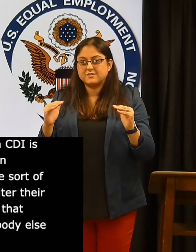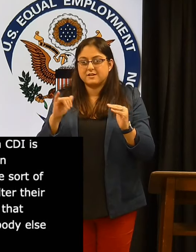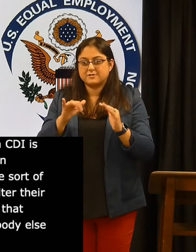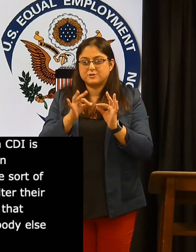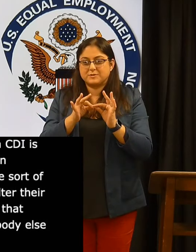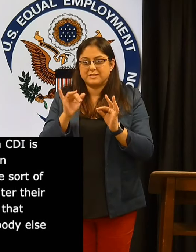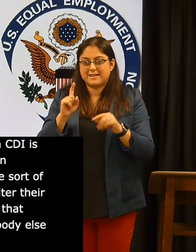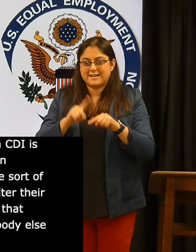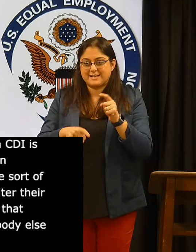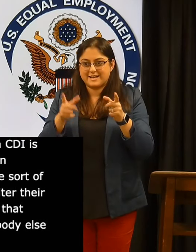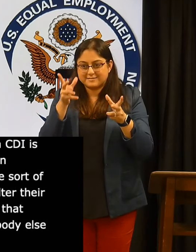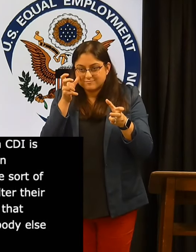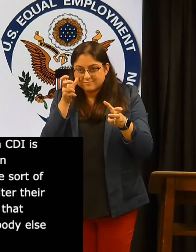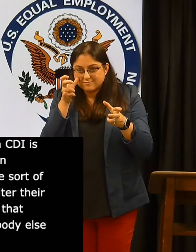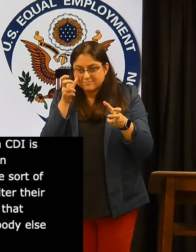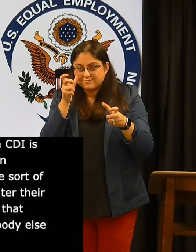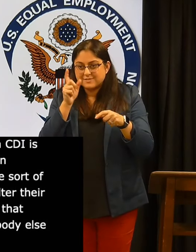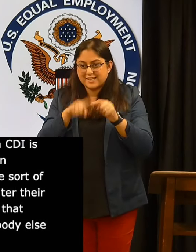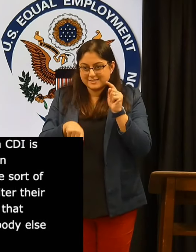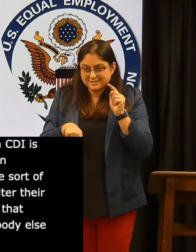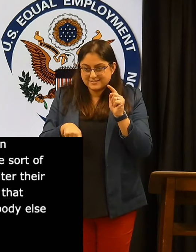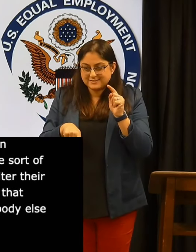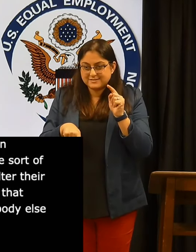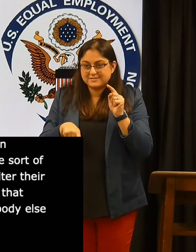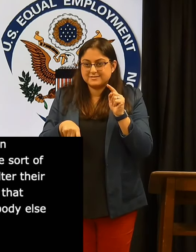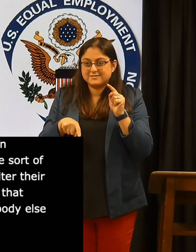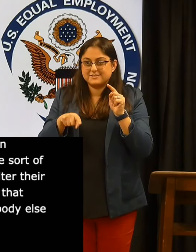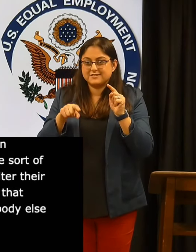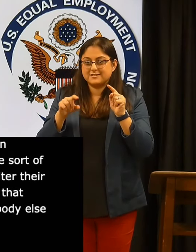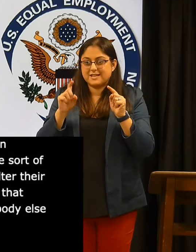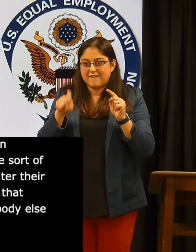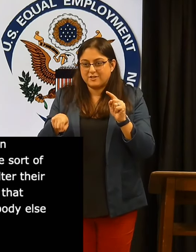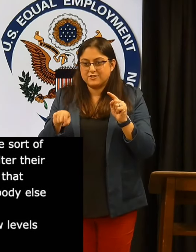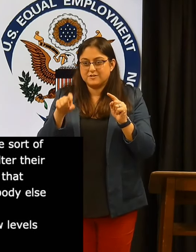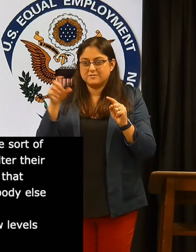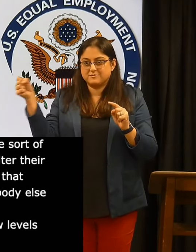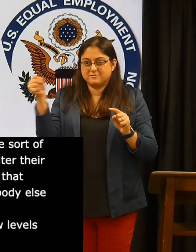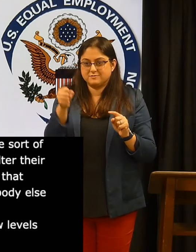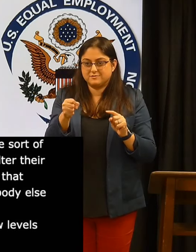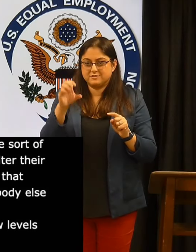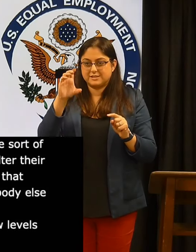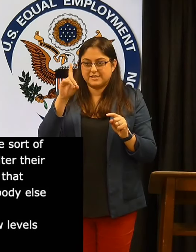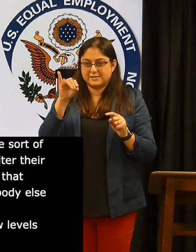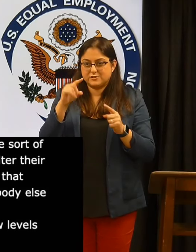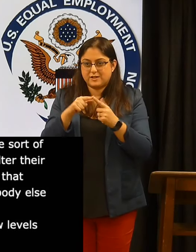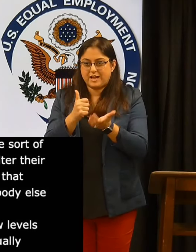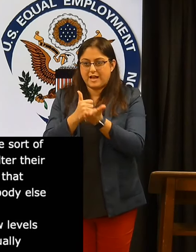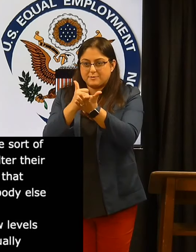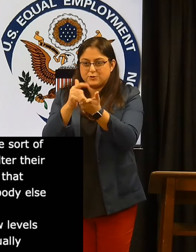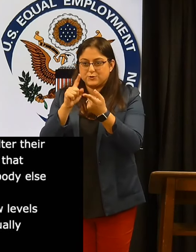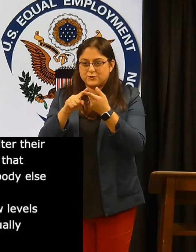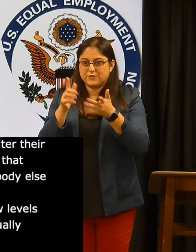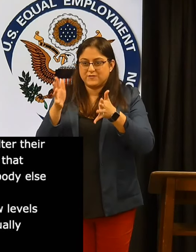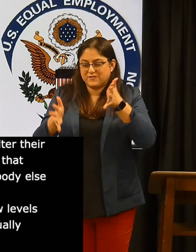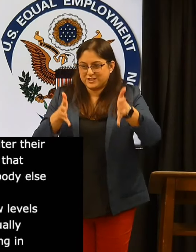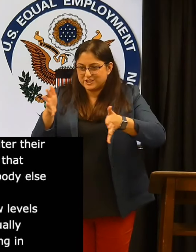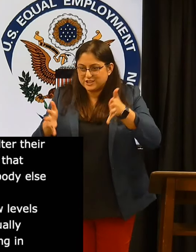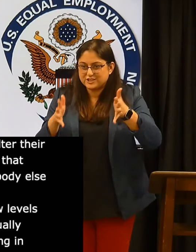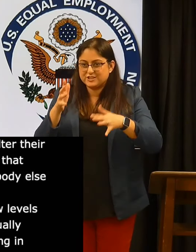Some deaf folks are at low levels and the interpreters actually can't understand them. So you bring in a CDI to sort of help